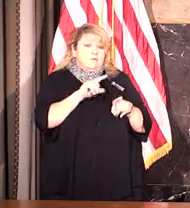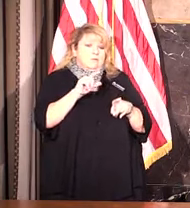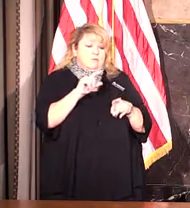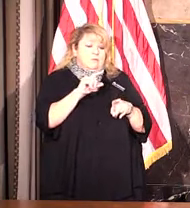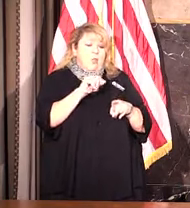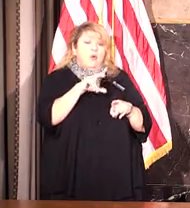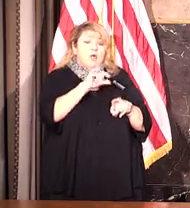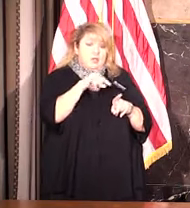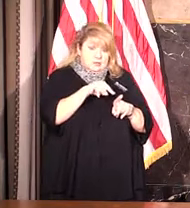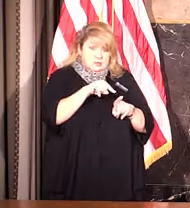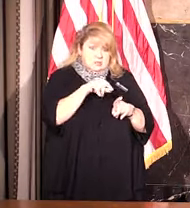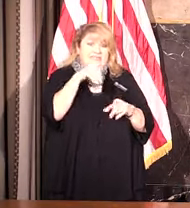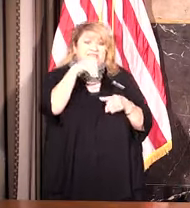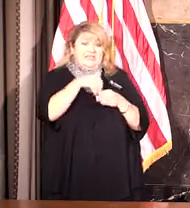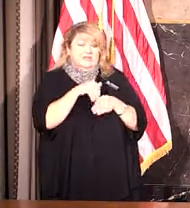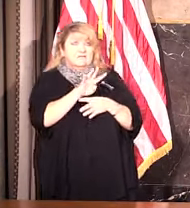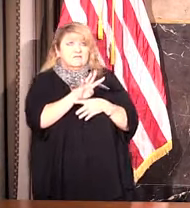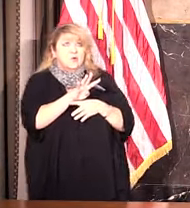4